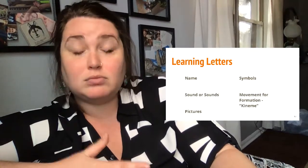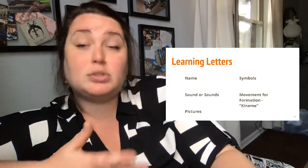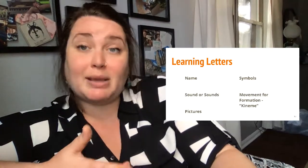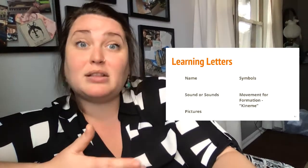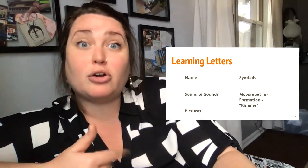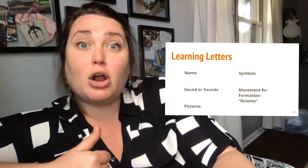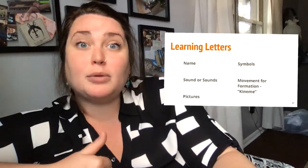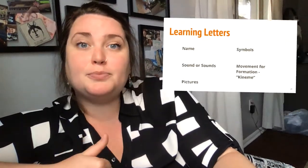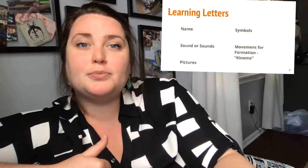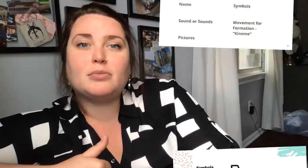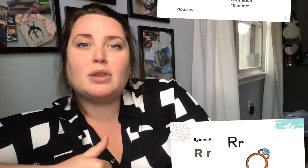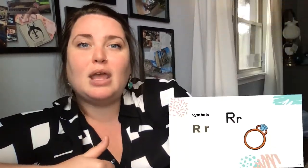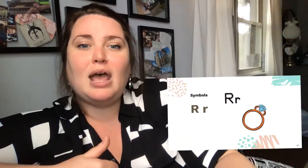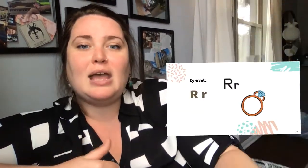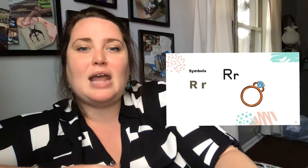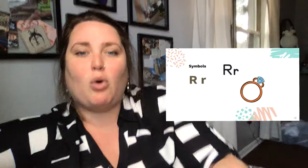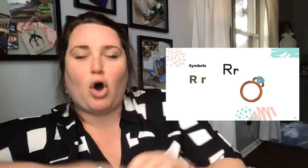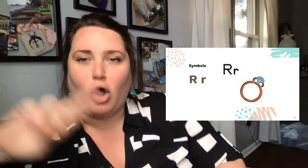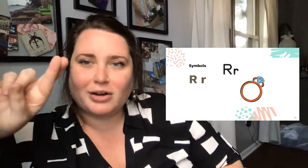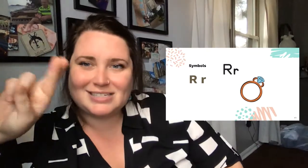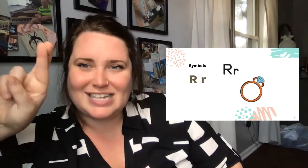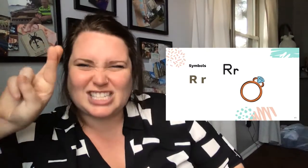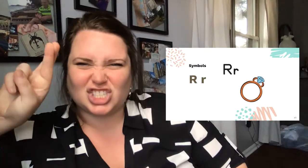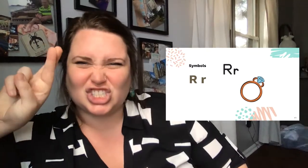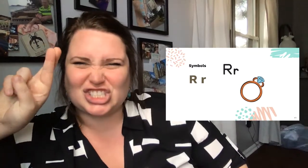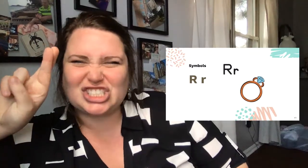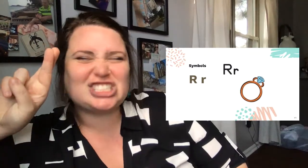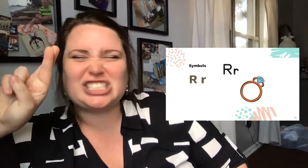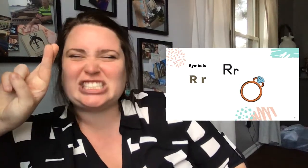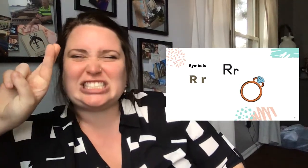make the letter R. Now, R says R.